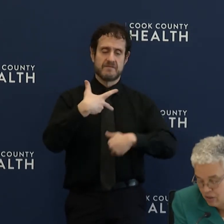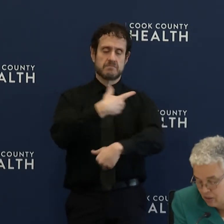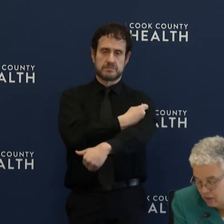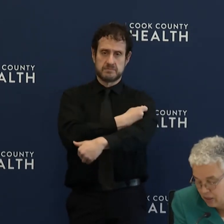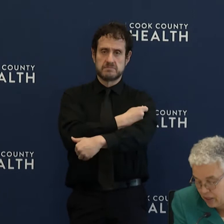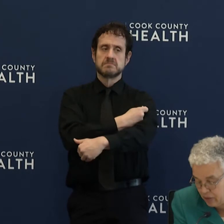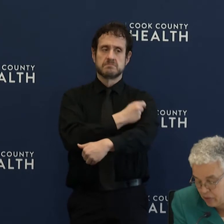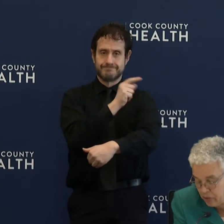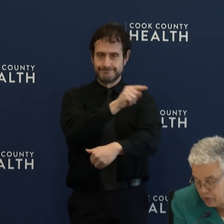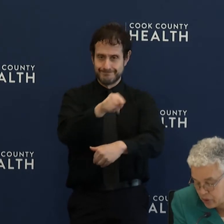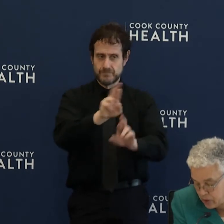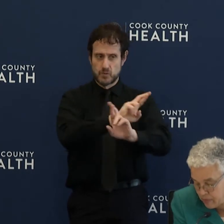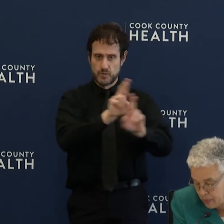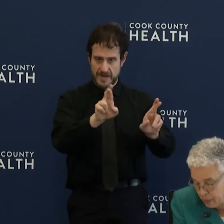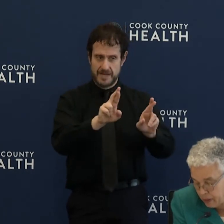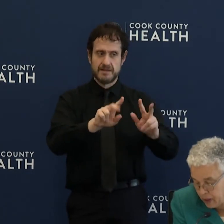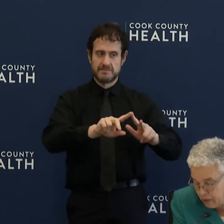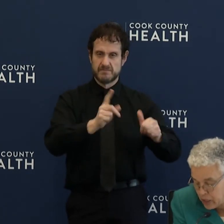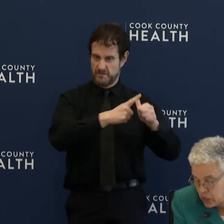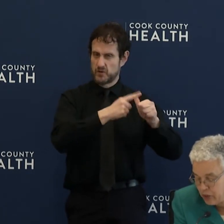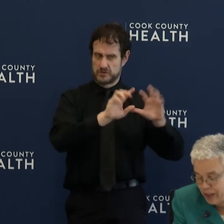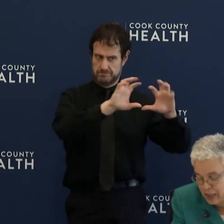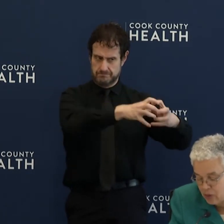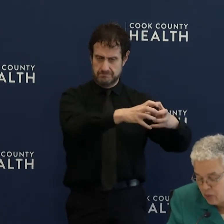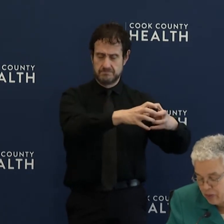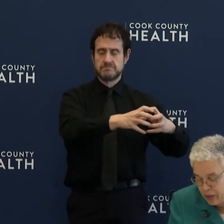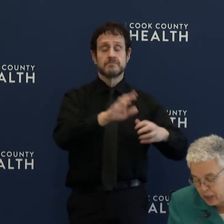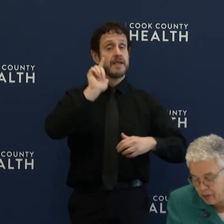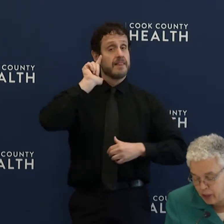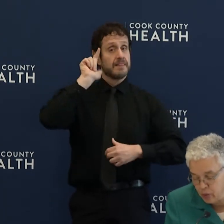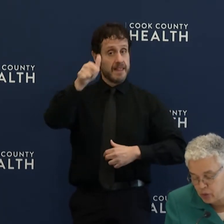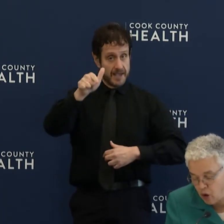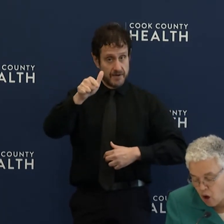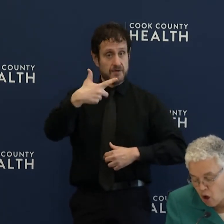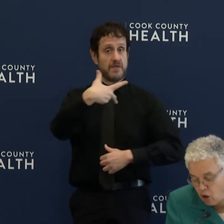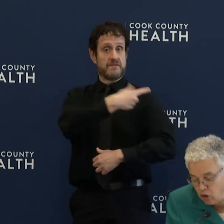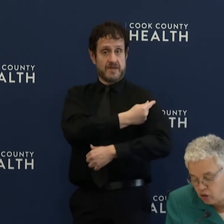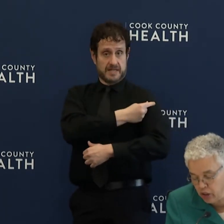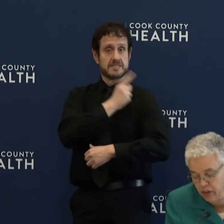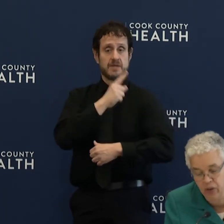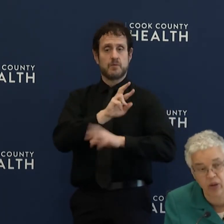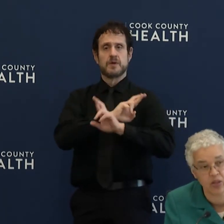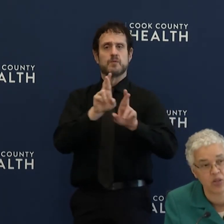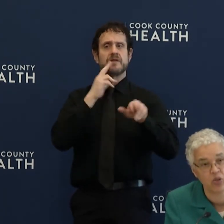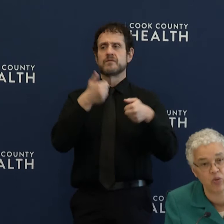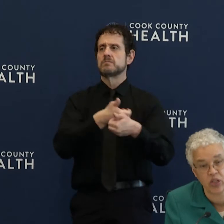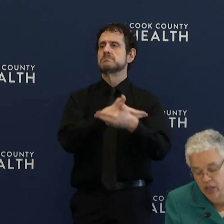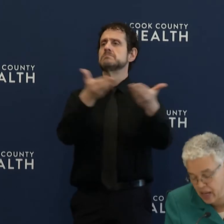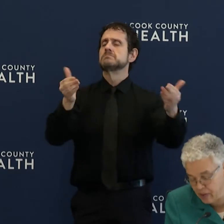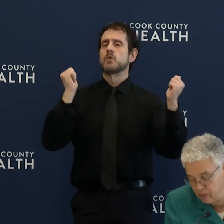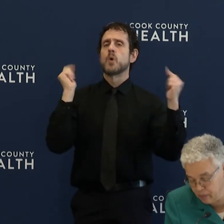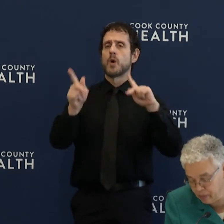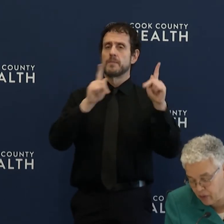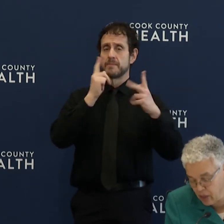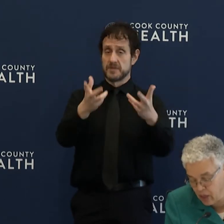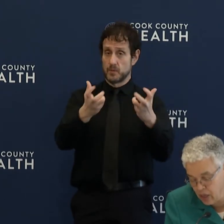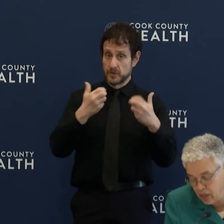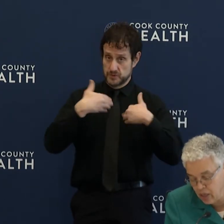vaccinations at the very first. Eventually, the vaccine will be available to all Cook County residents who wish to have